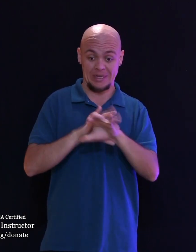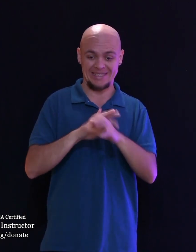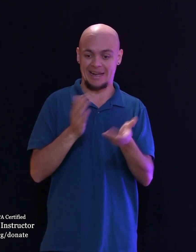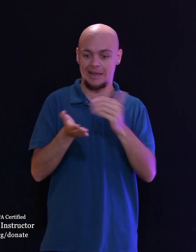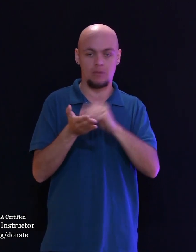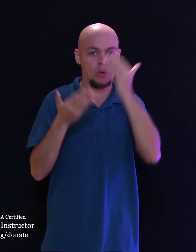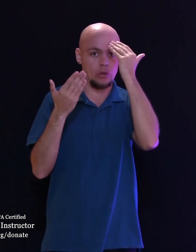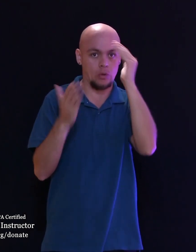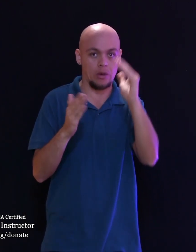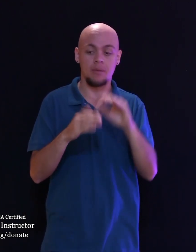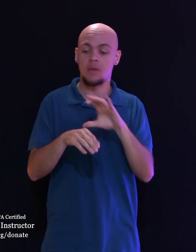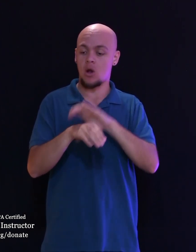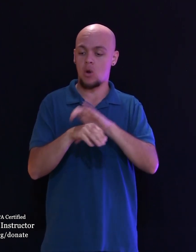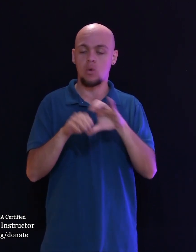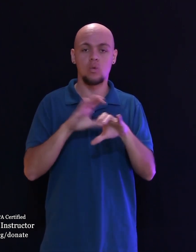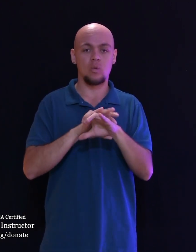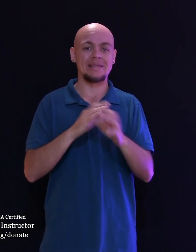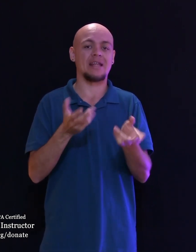would be executed.